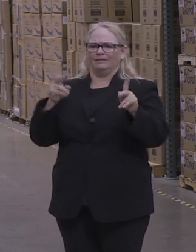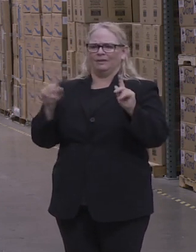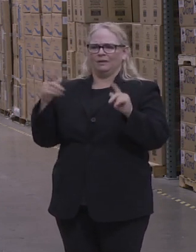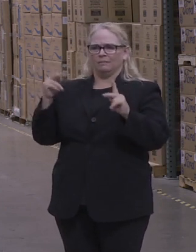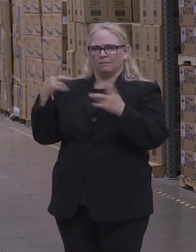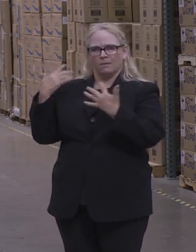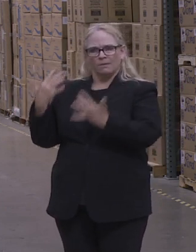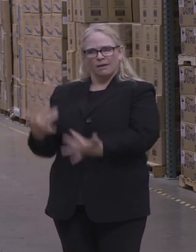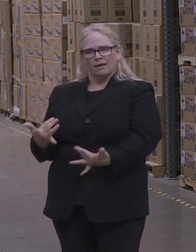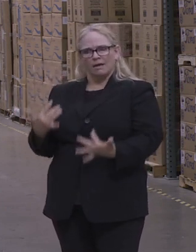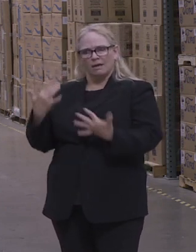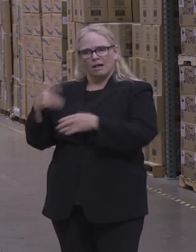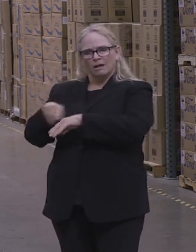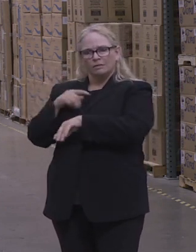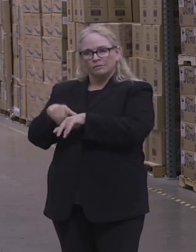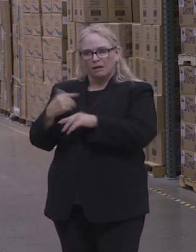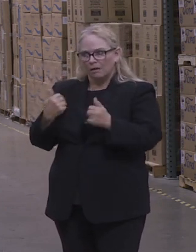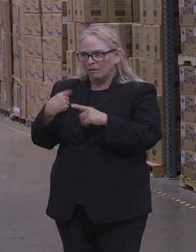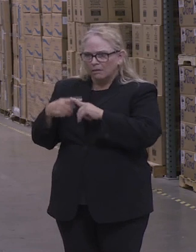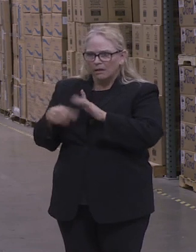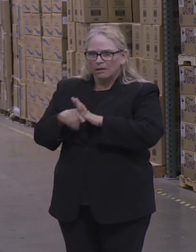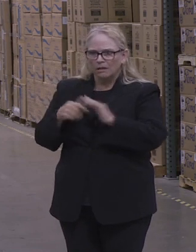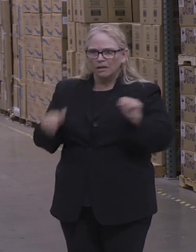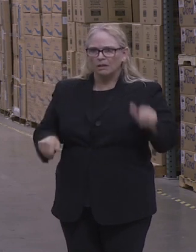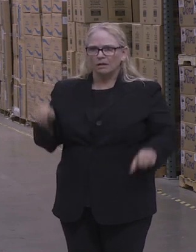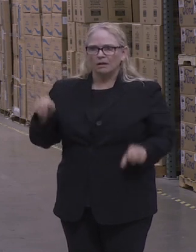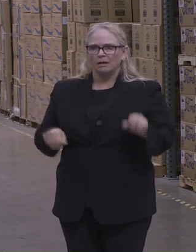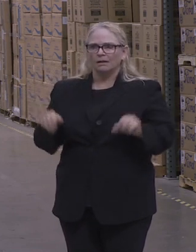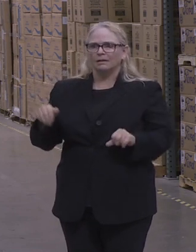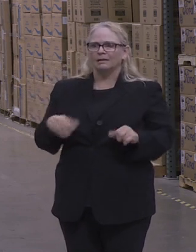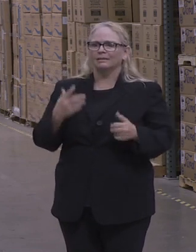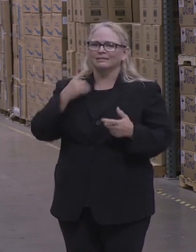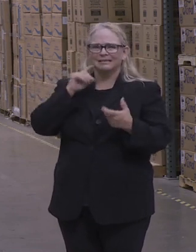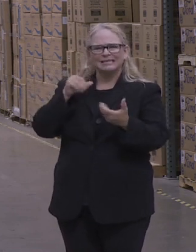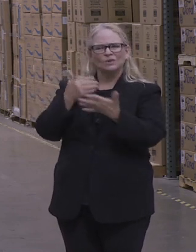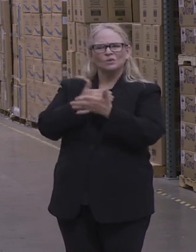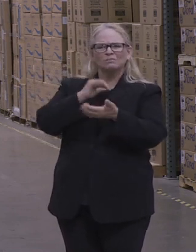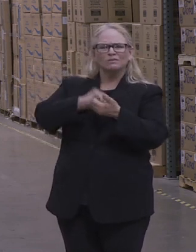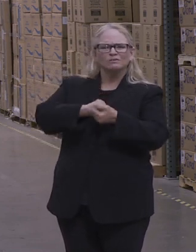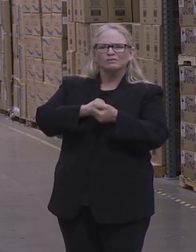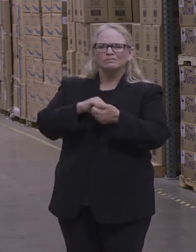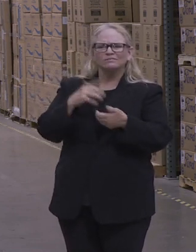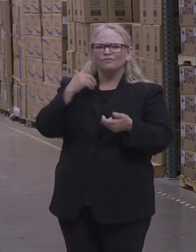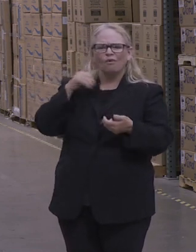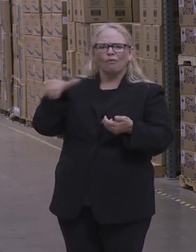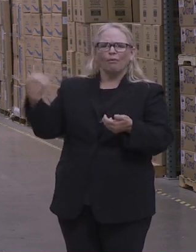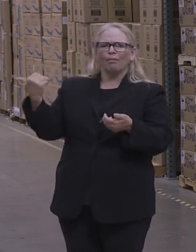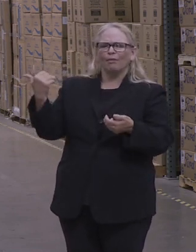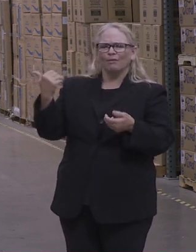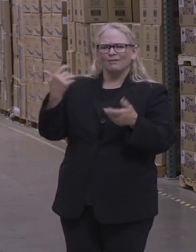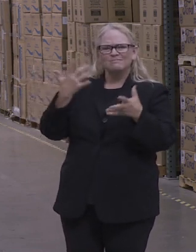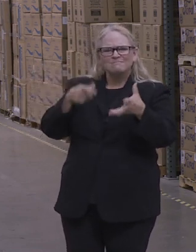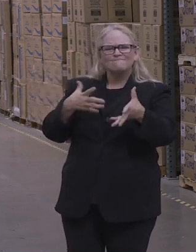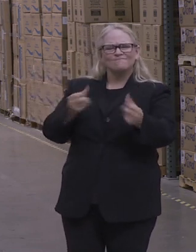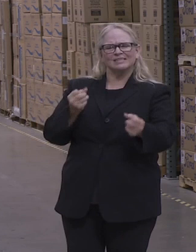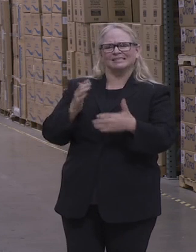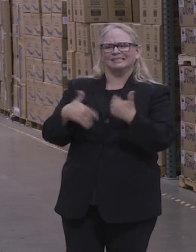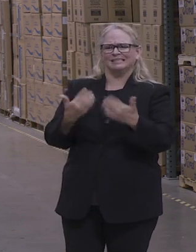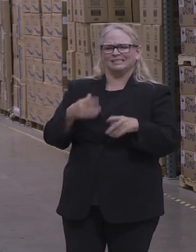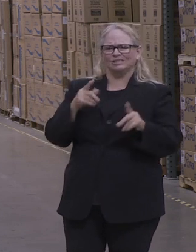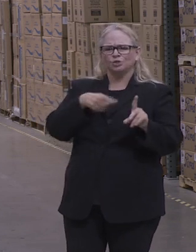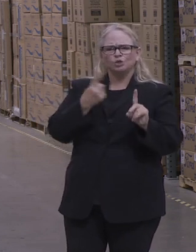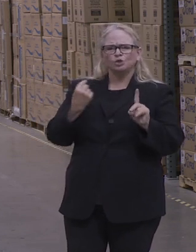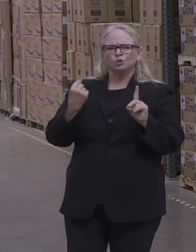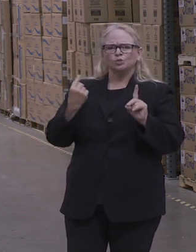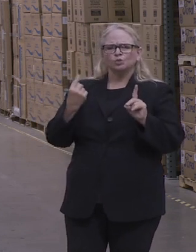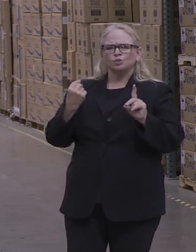at all rethinking this partnership or any of their contracts with Quest? What are you